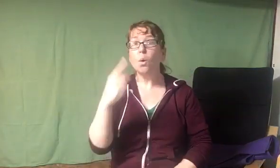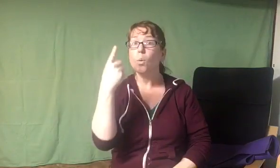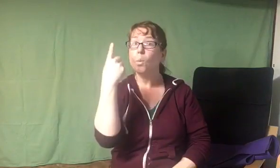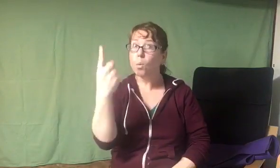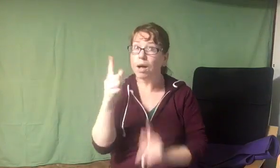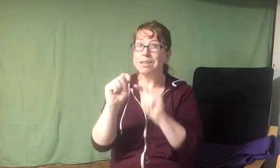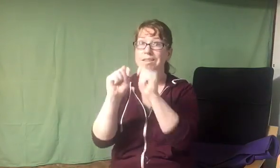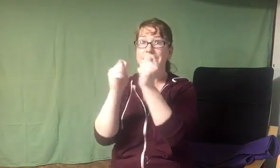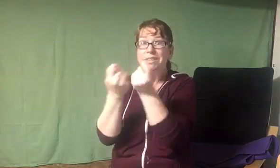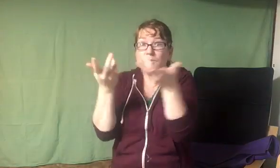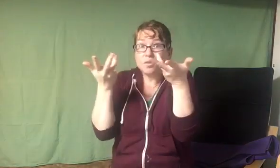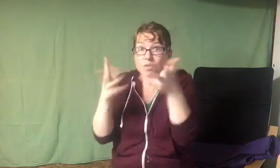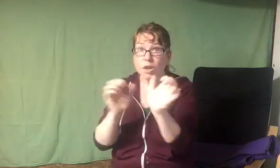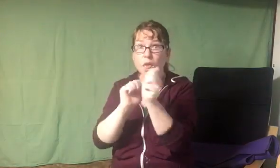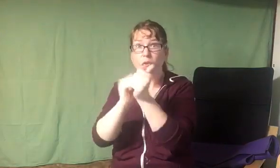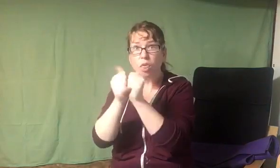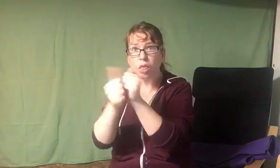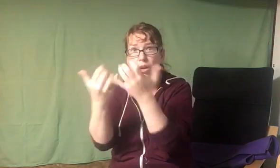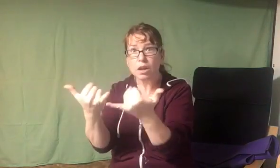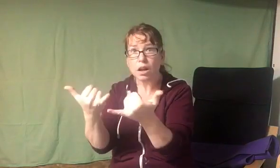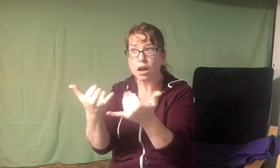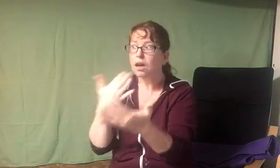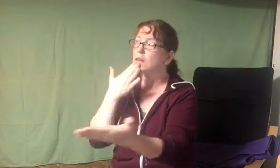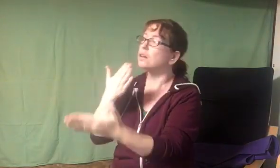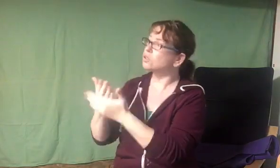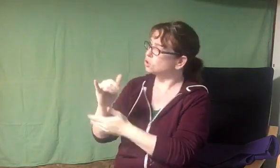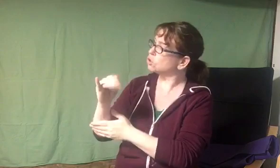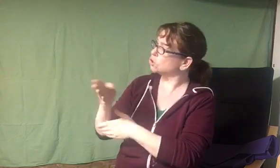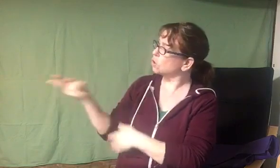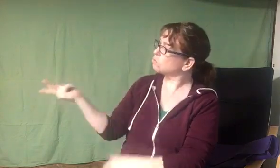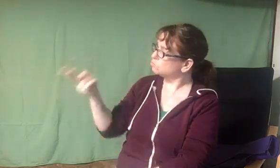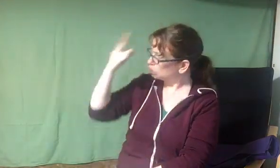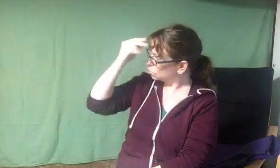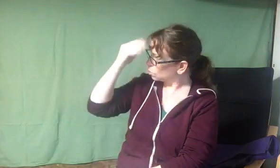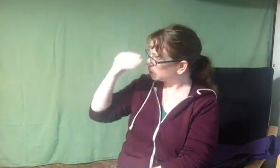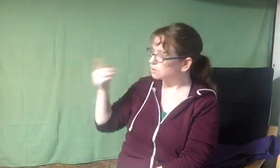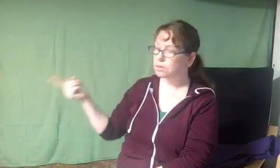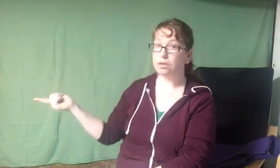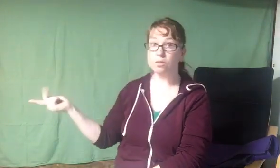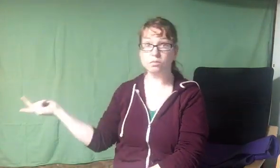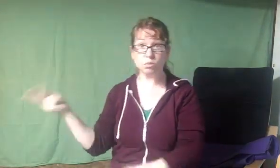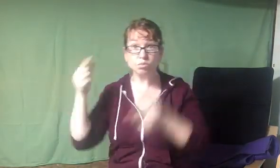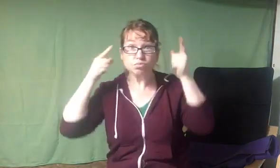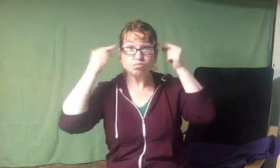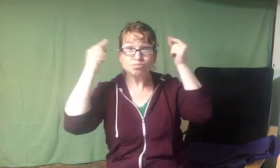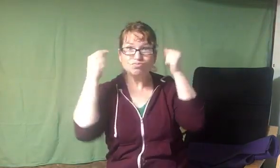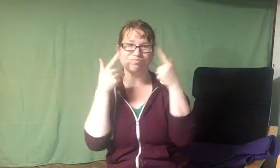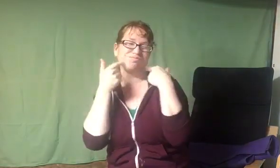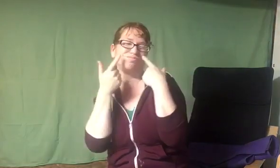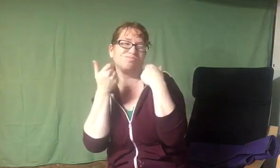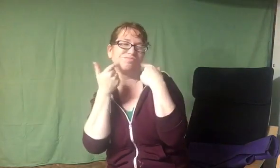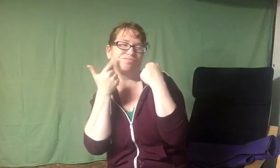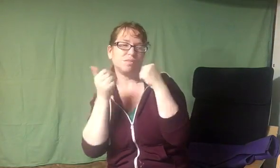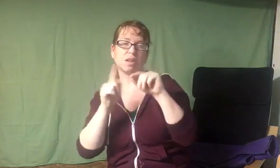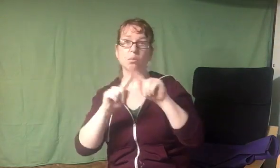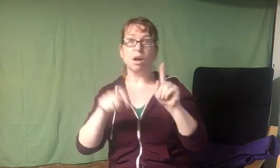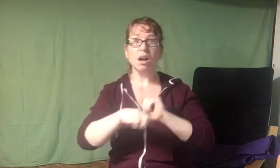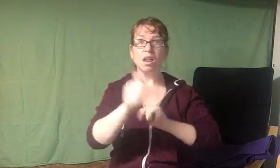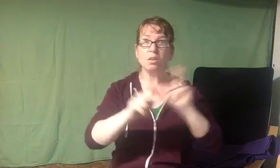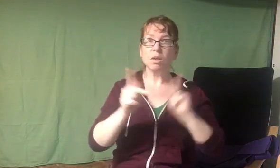course today. Well done, boys." The goblins sniggered, but everyone else looked very glum. "It's really important for the school